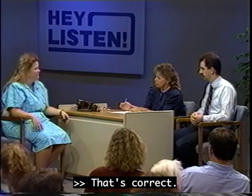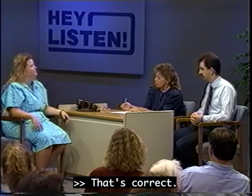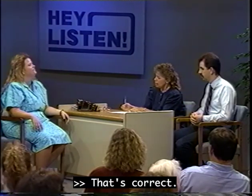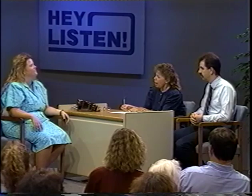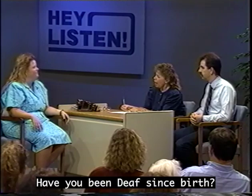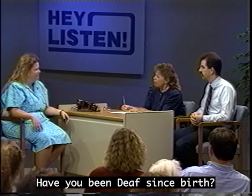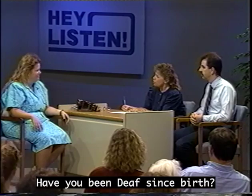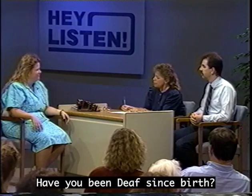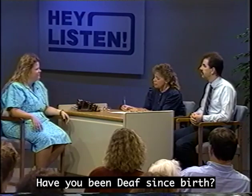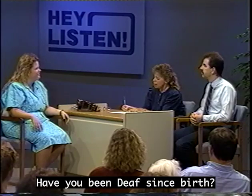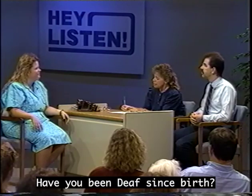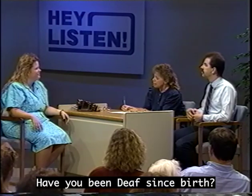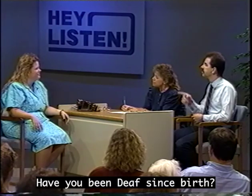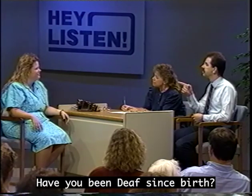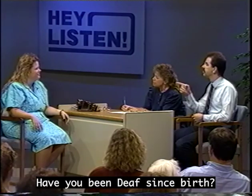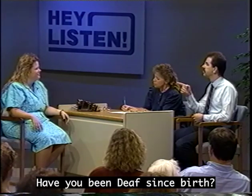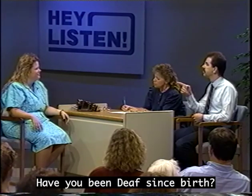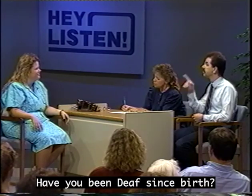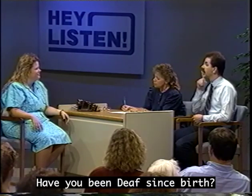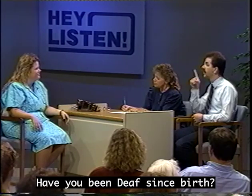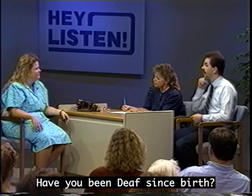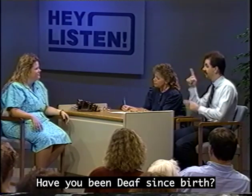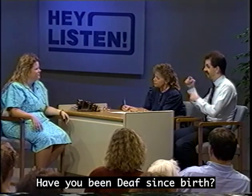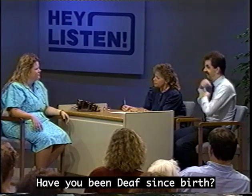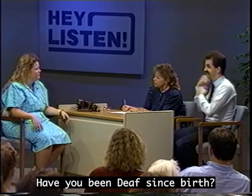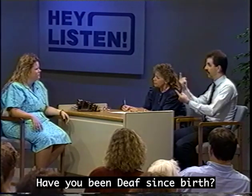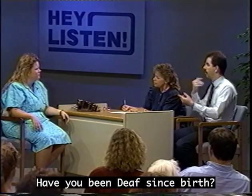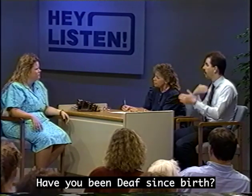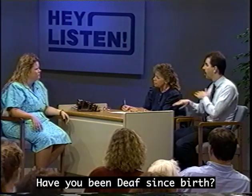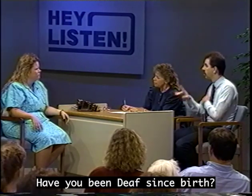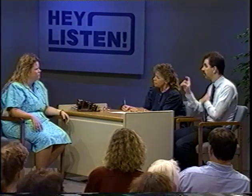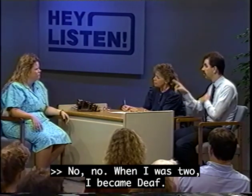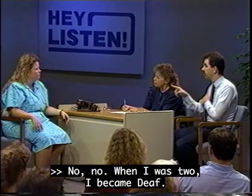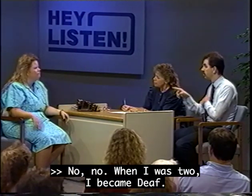That's correct. Have you been deaf since birth?